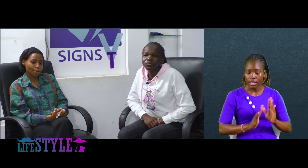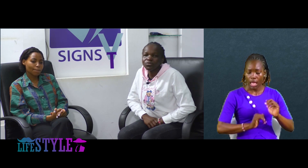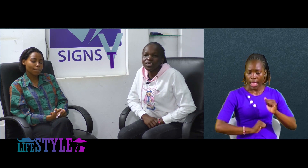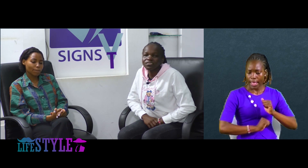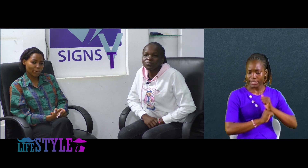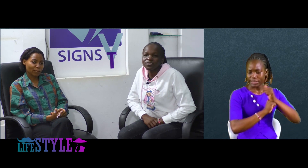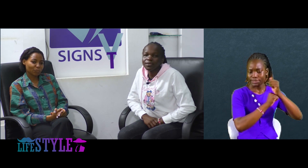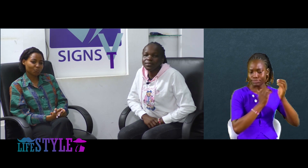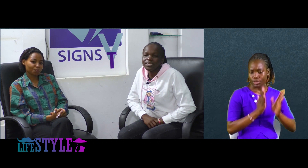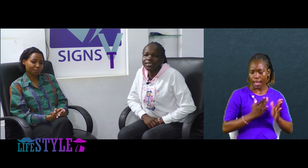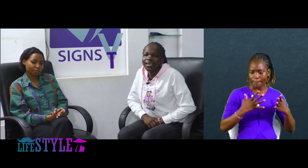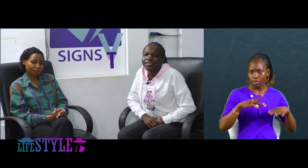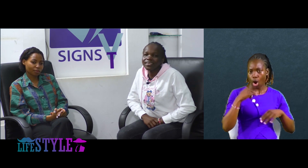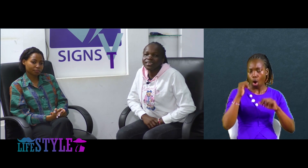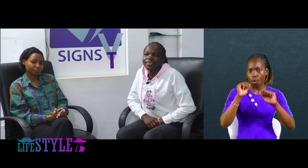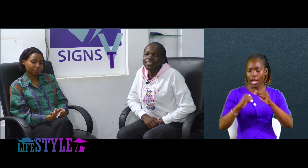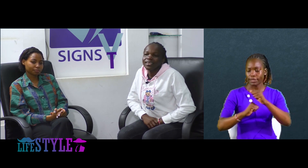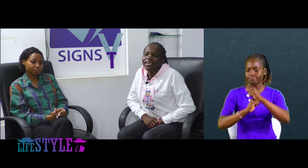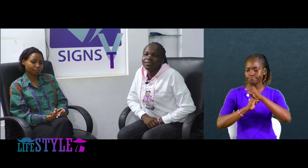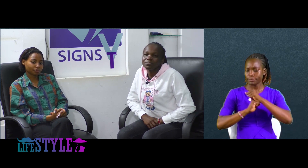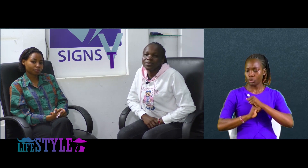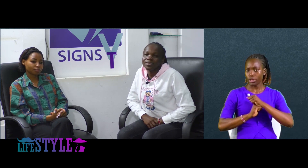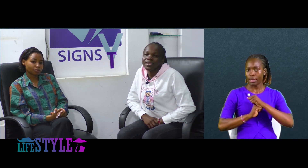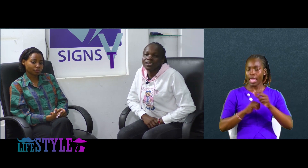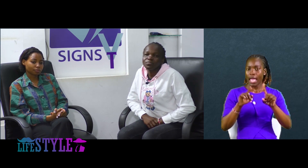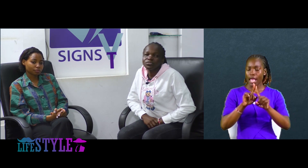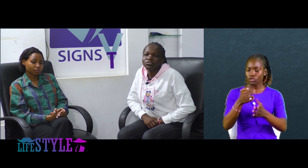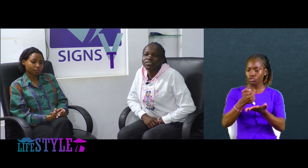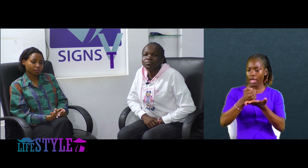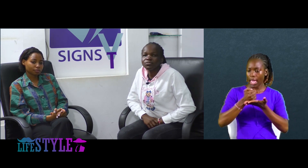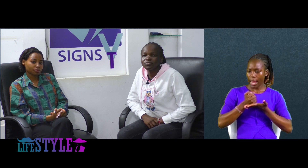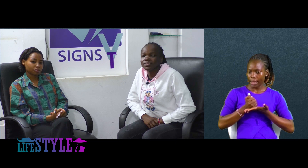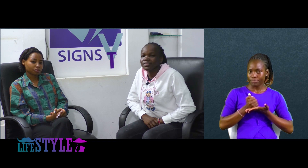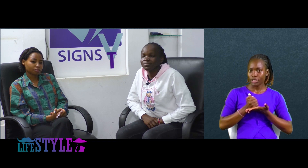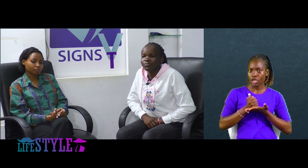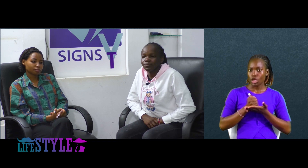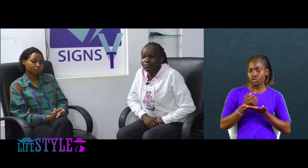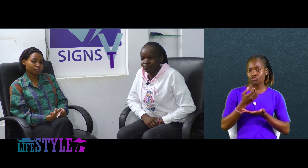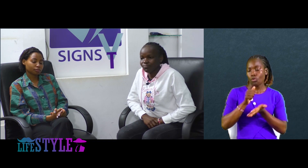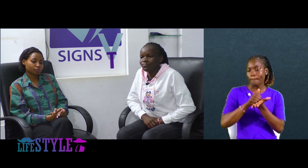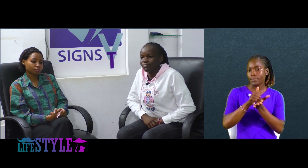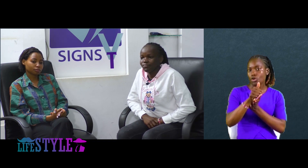the people who can sponsor me and help me like produce the movies.